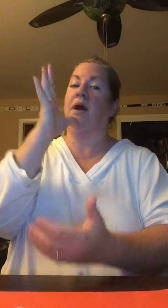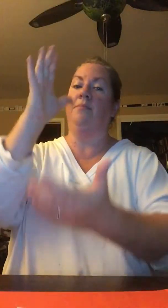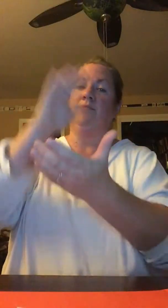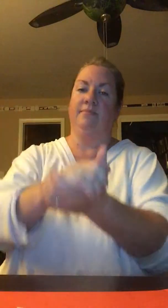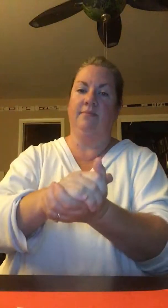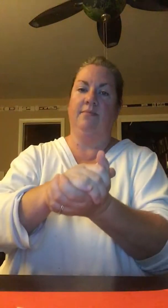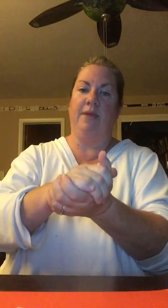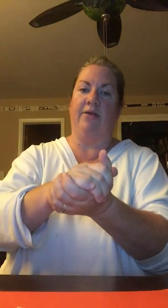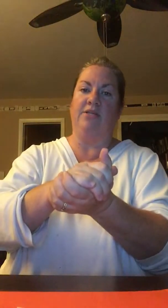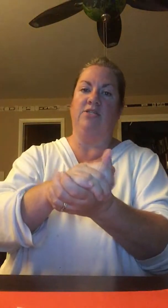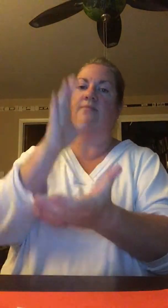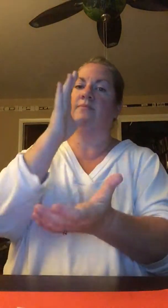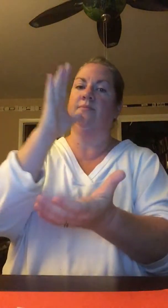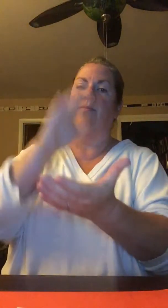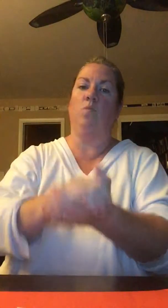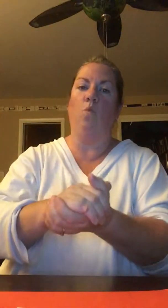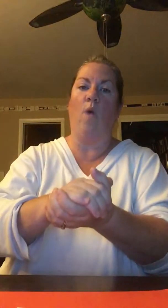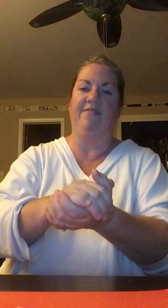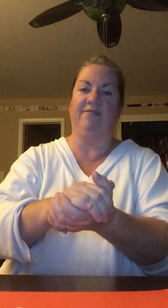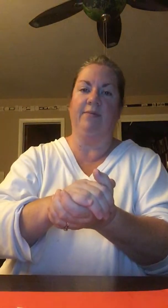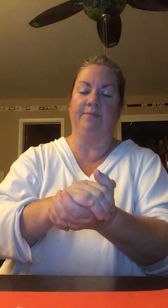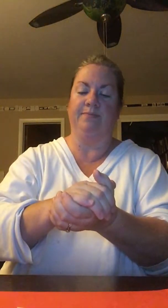mom, marriage. Wife.